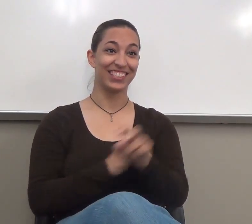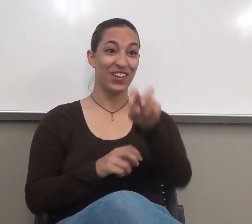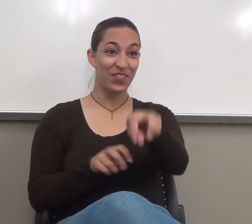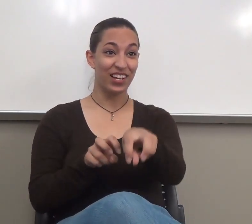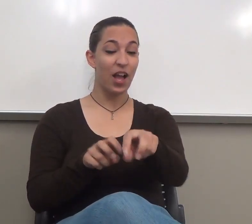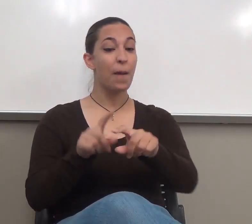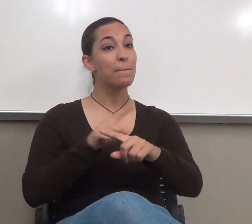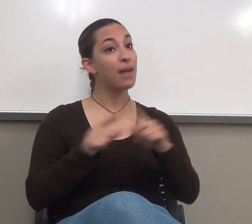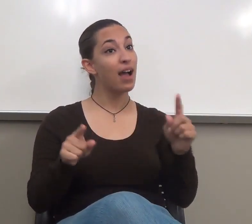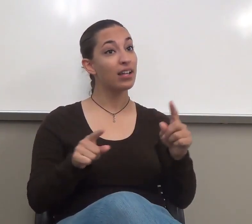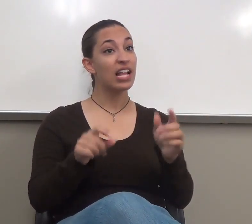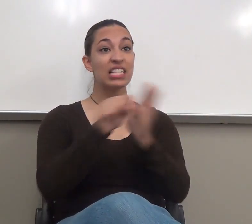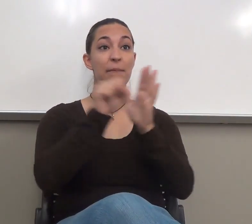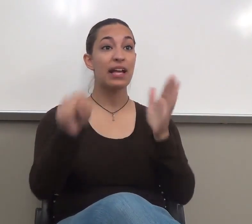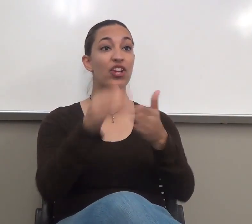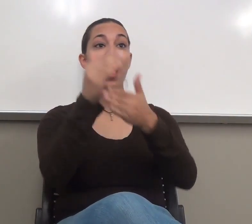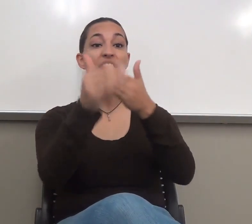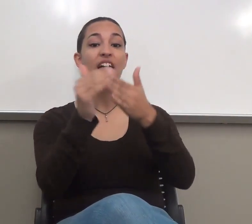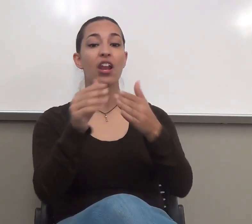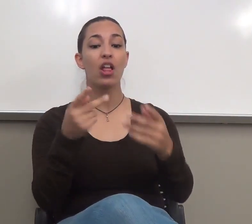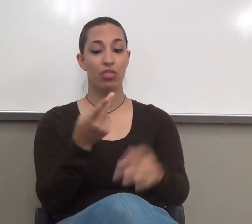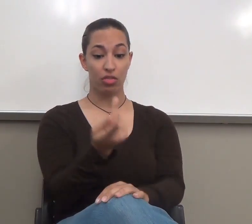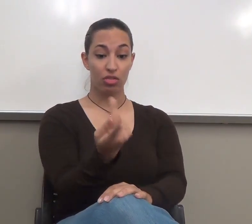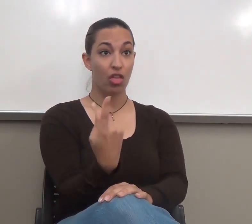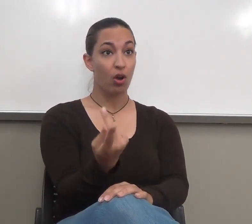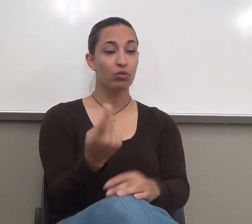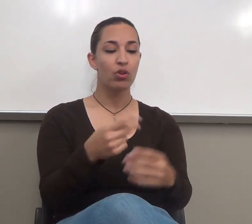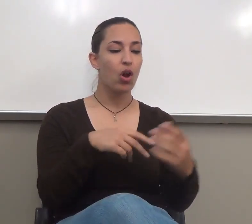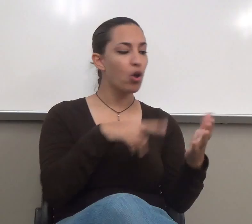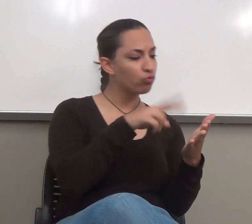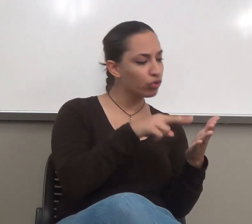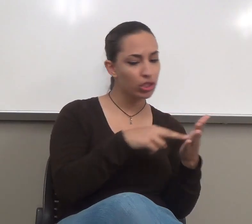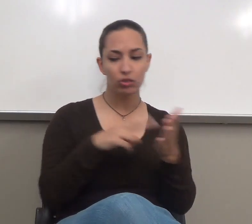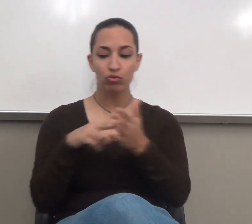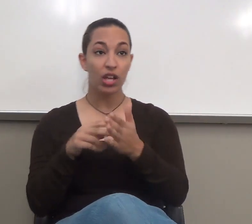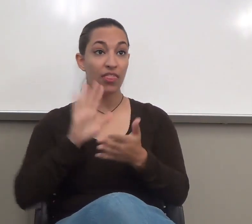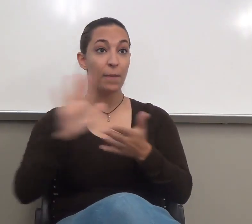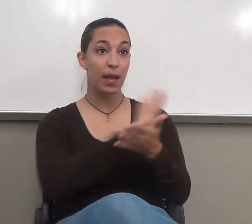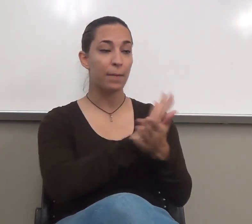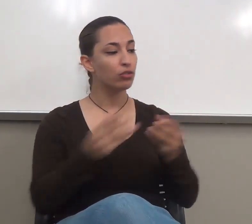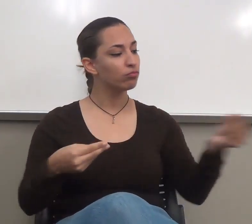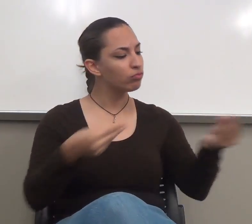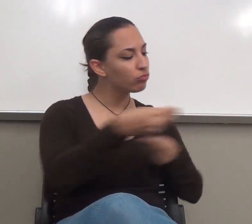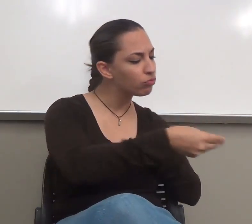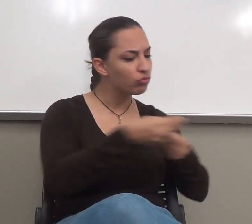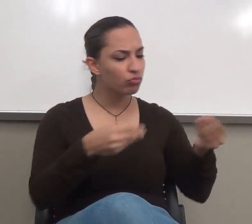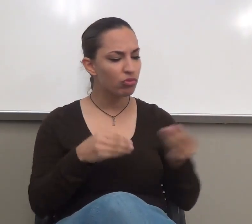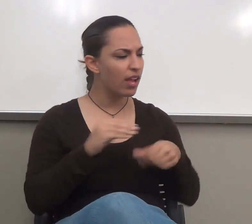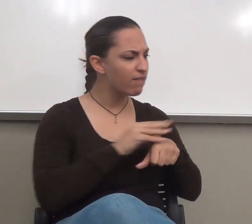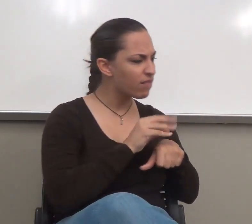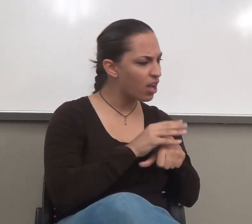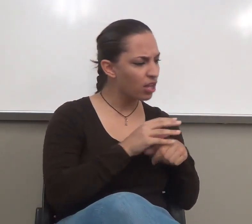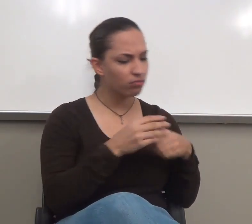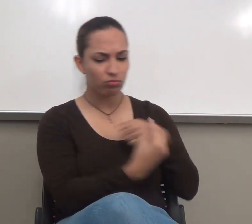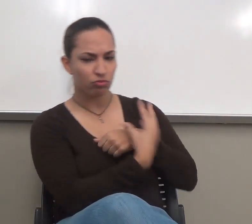get tattoos and shouldn't do this. And there was one guy in the class that sat in front of him that was covered with tattoos. And obviously, you know, he's still a